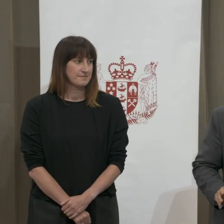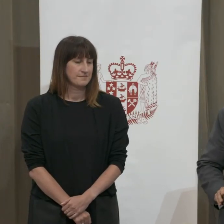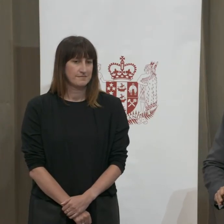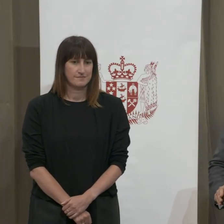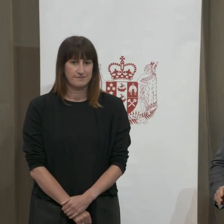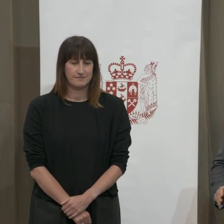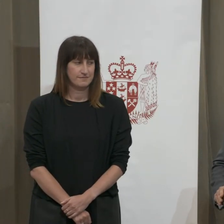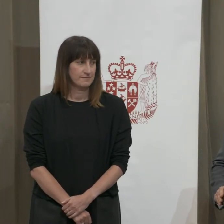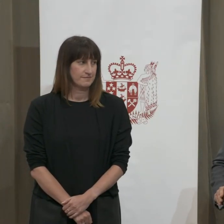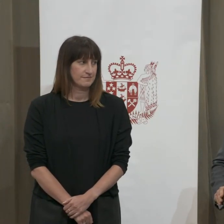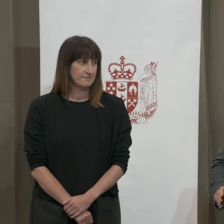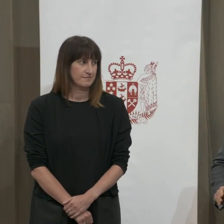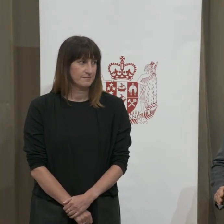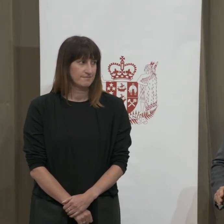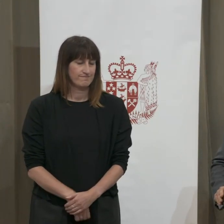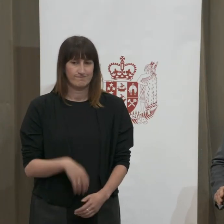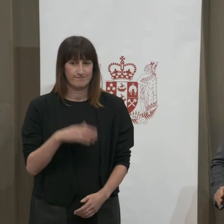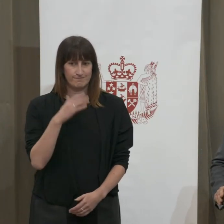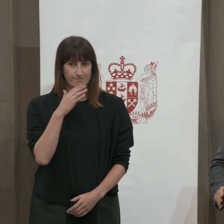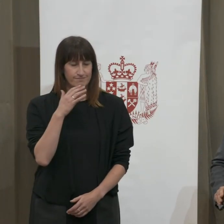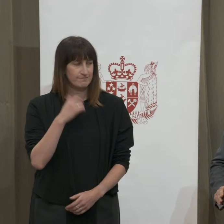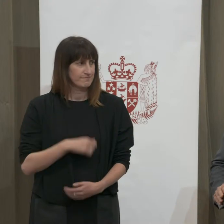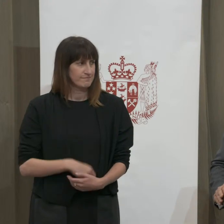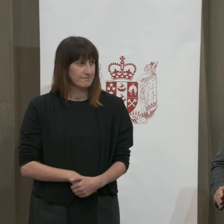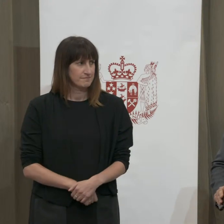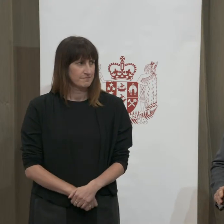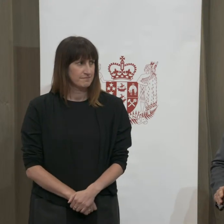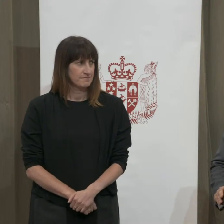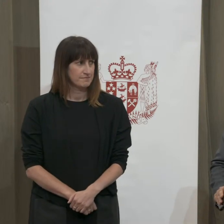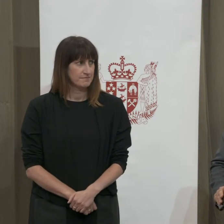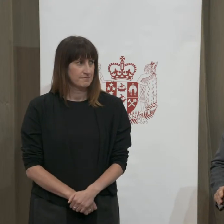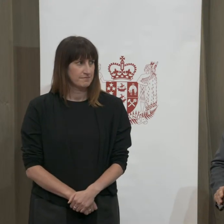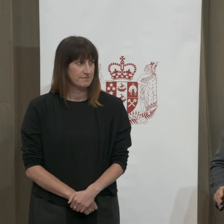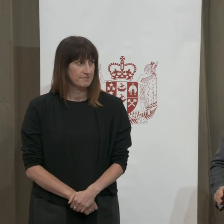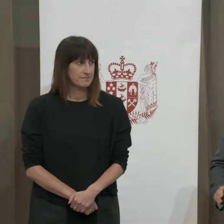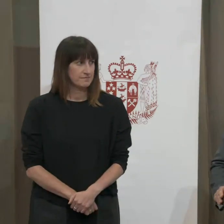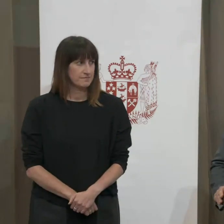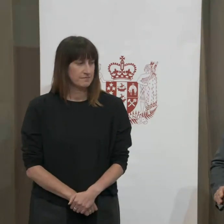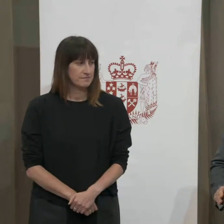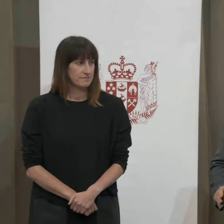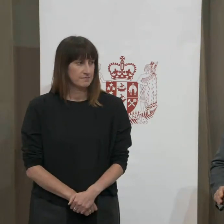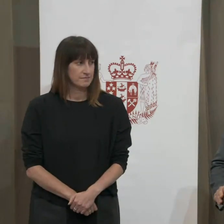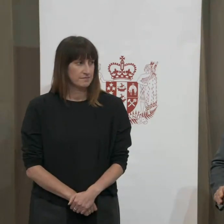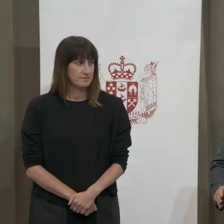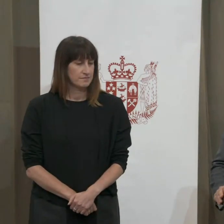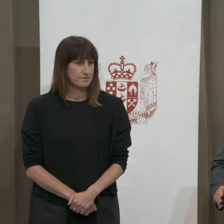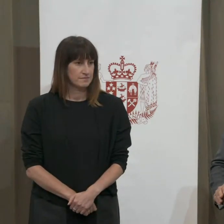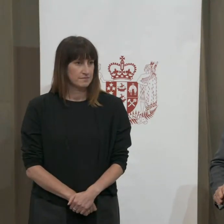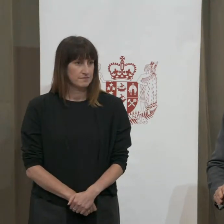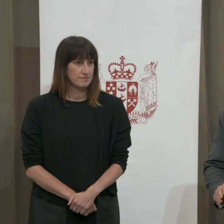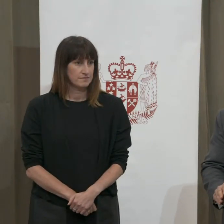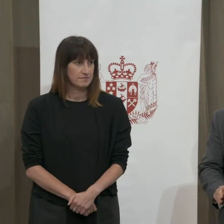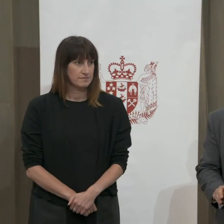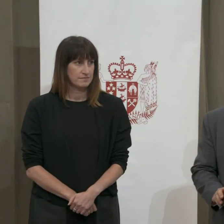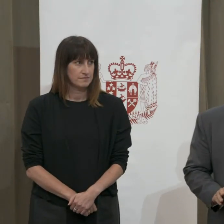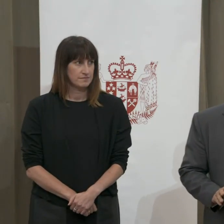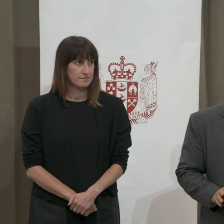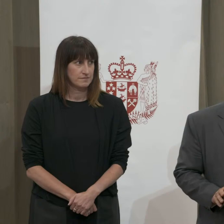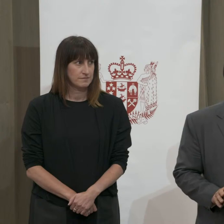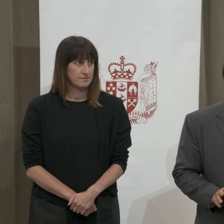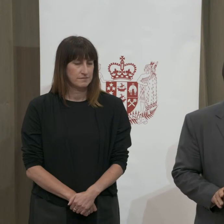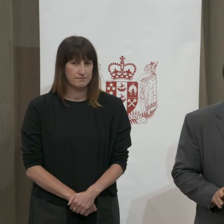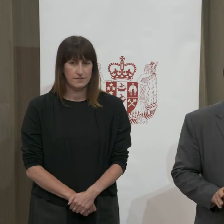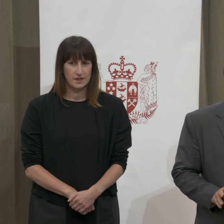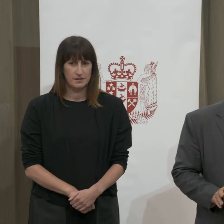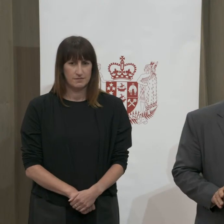koutou. Tuatahi ki te mihi ake, ki te tiwi kāinga o tēnei takiwā, o tēnei tarawahi, taranaki, whānui, ki te mihi ake,